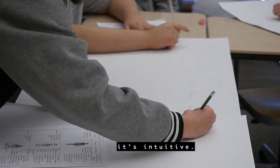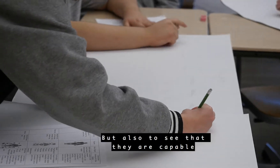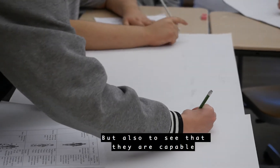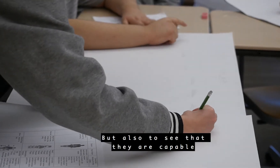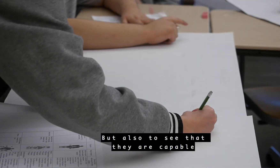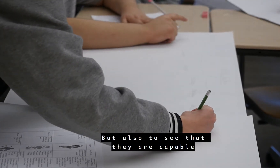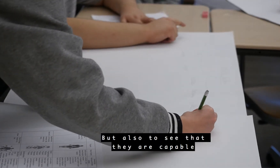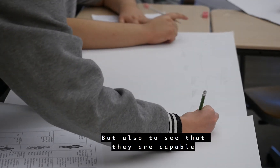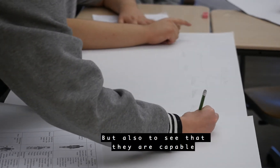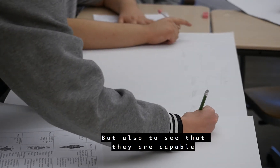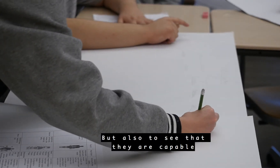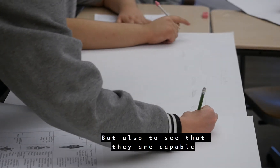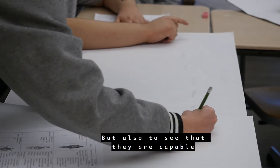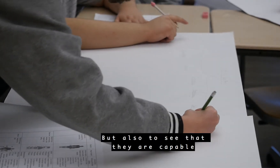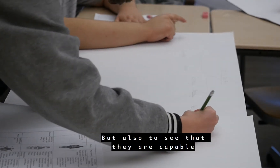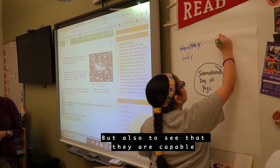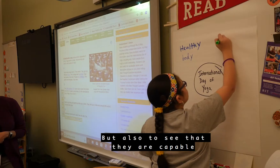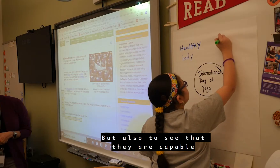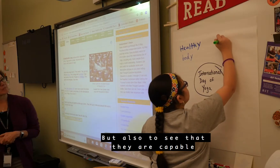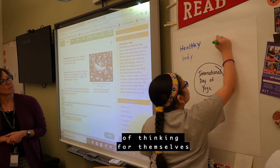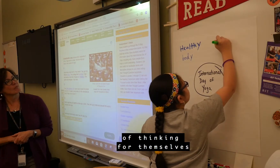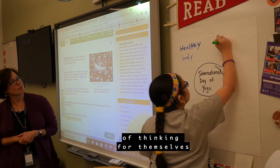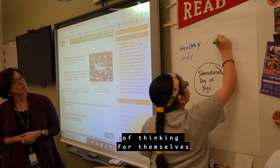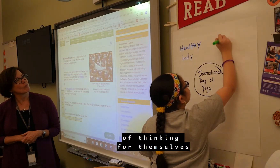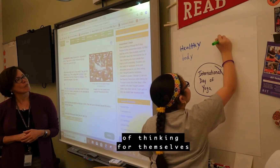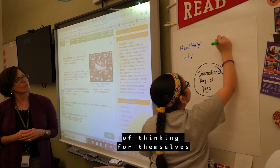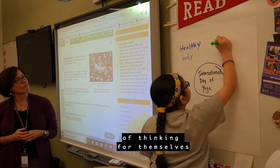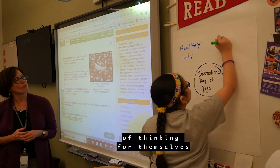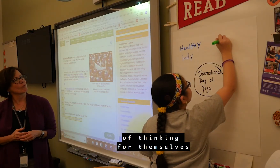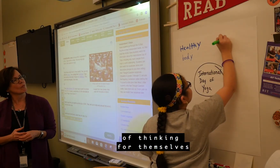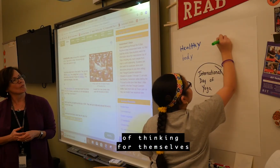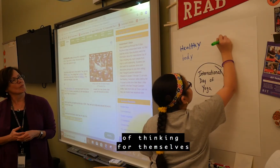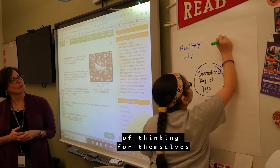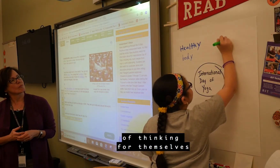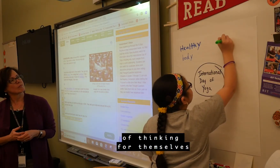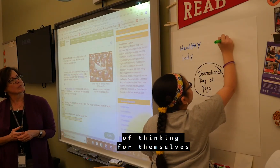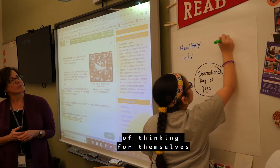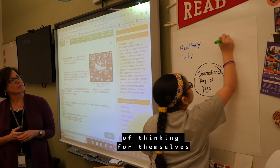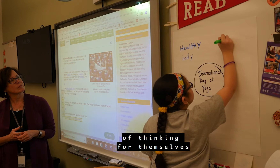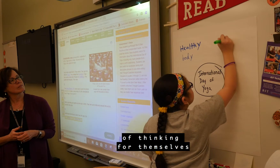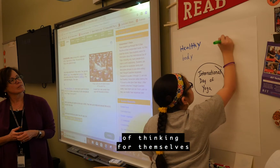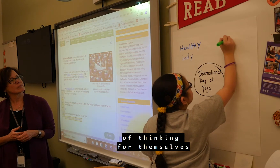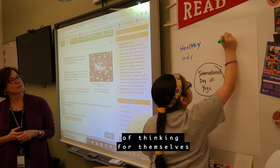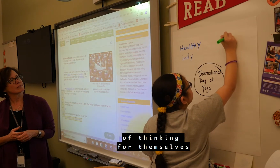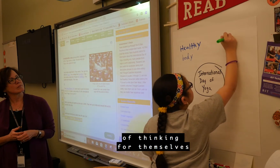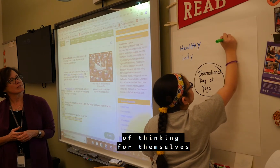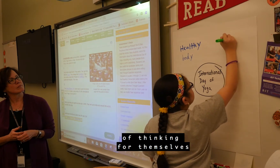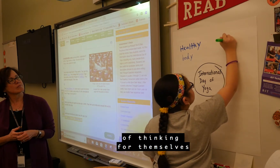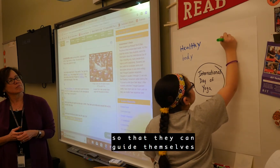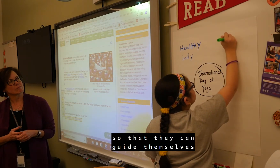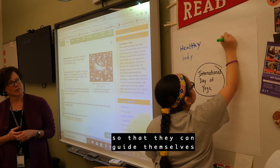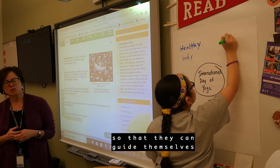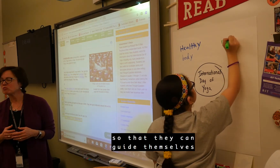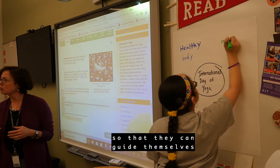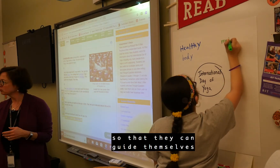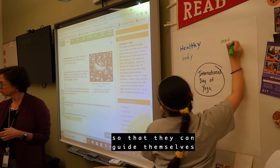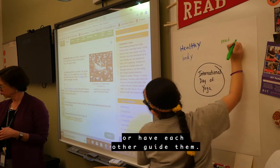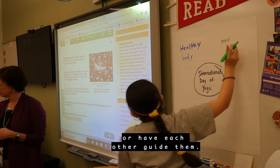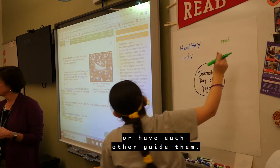But also to see that they're capable of thinking for themselves, so they can guide themselves or have each other